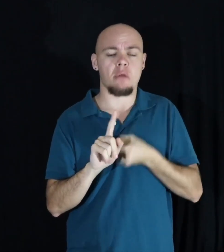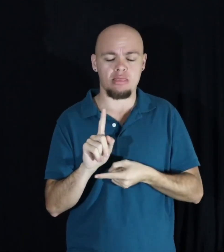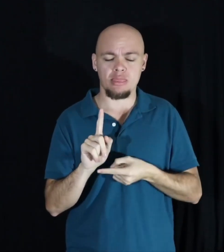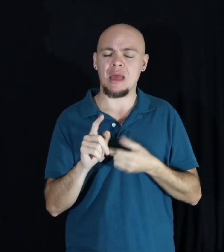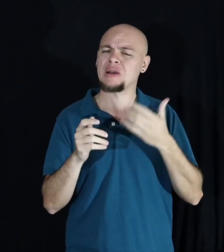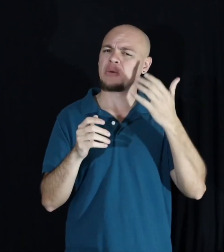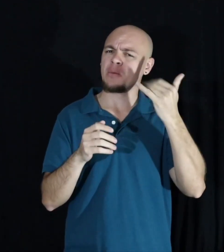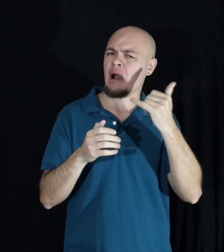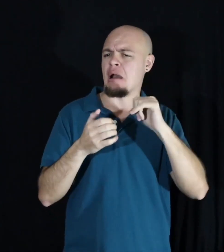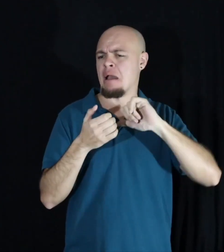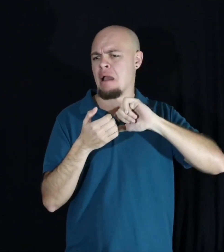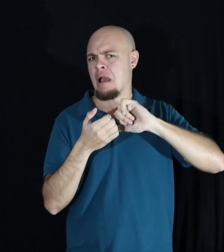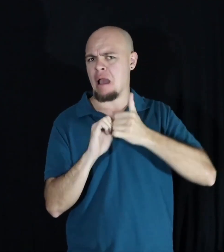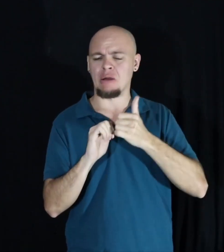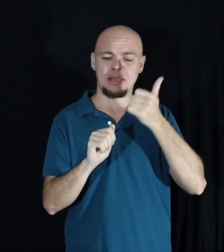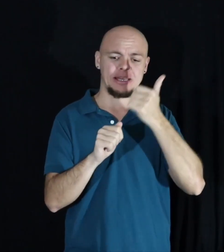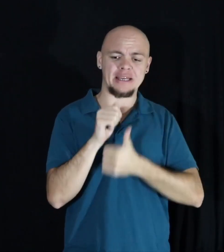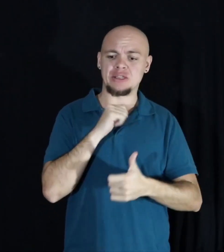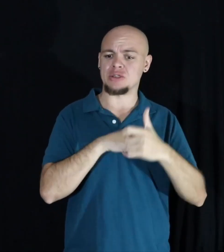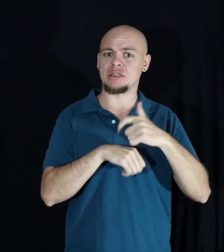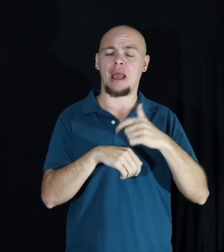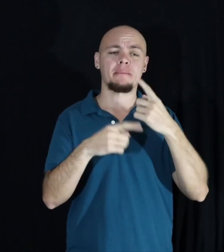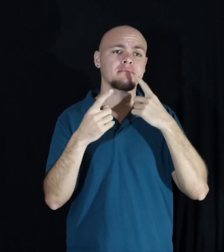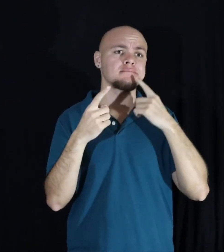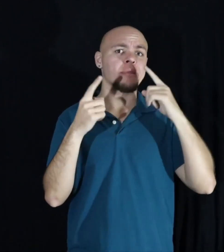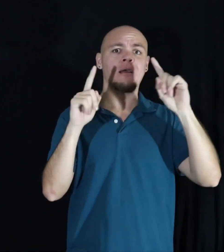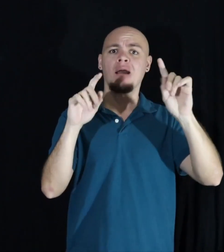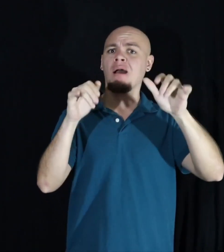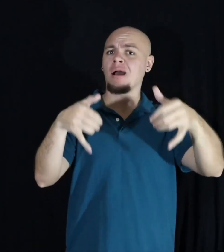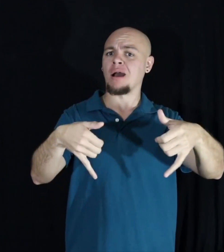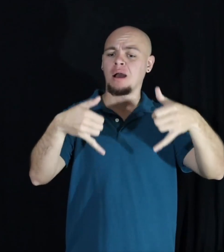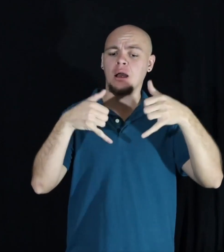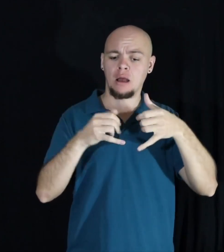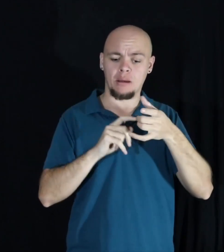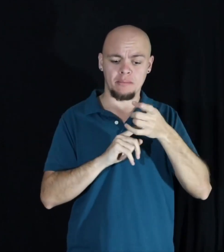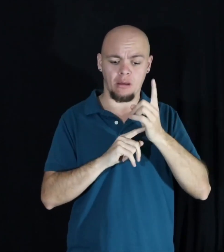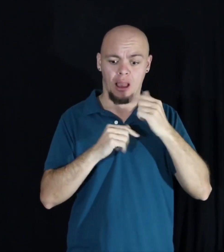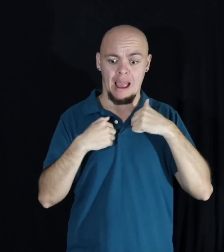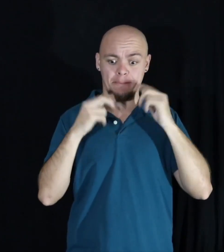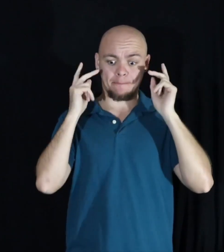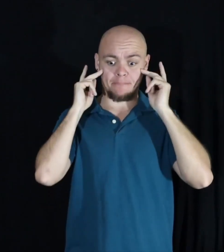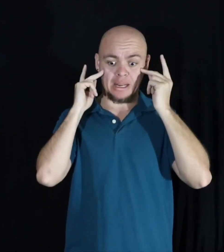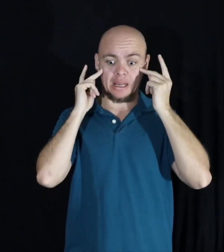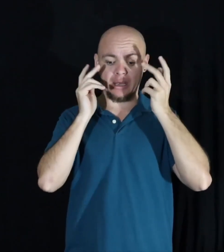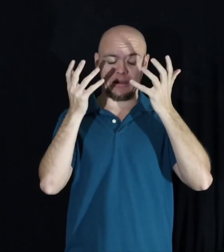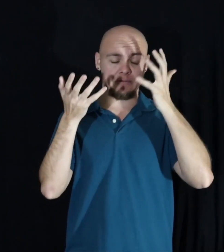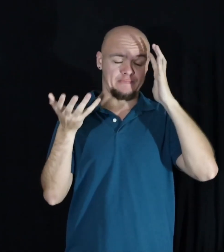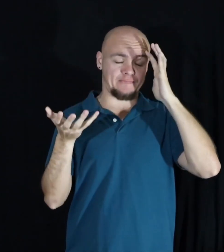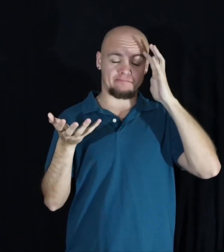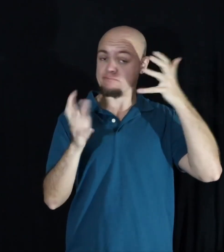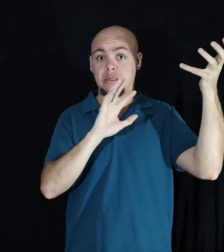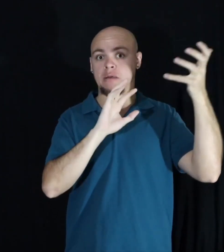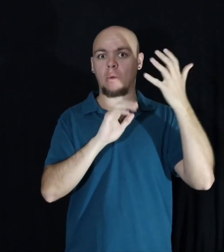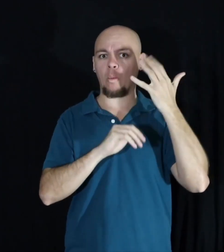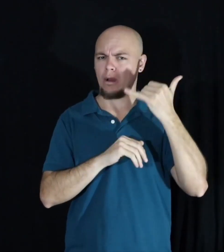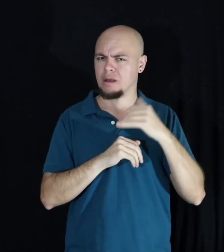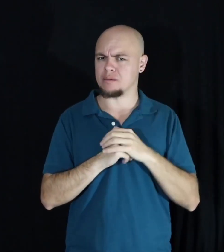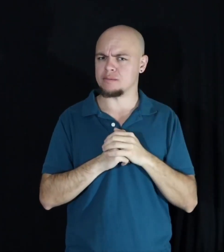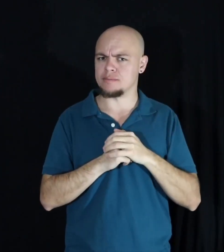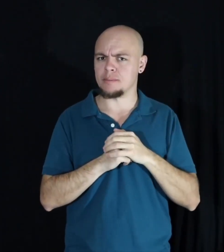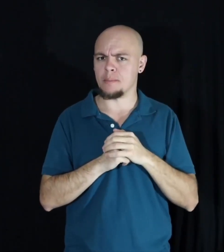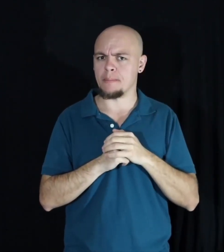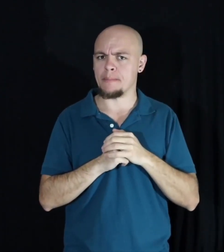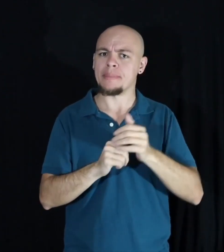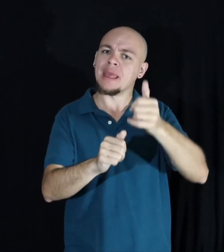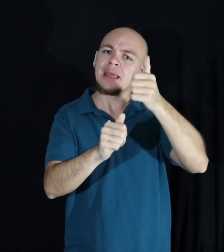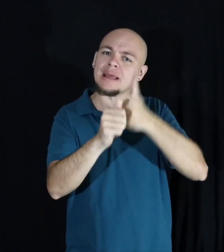it that every time I reach a milestone in life, I panic and freak out? Why is it that every time I